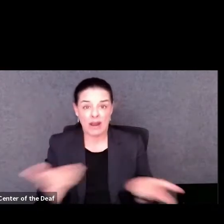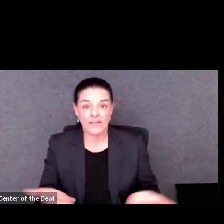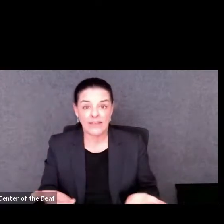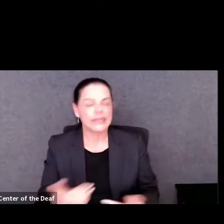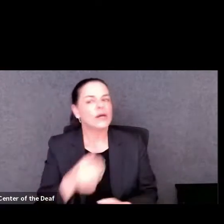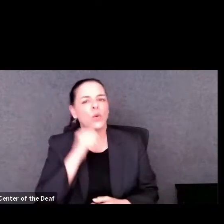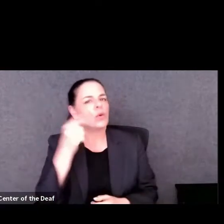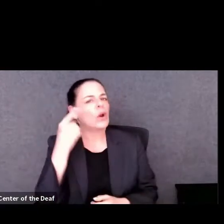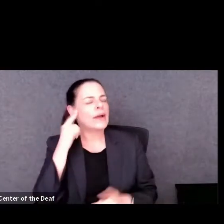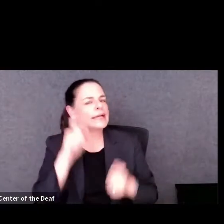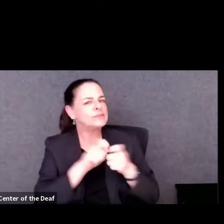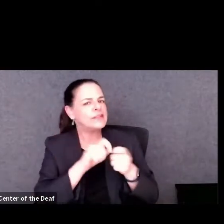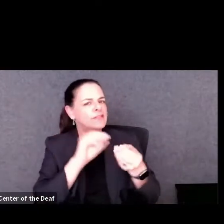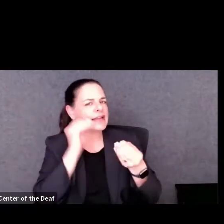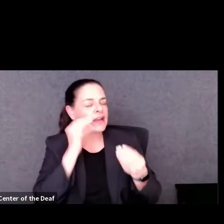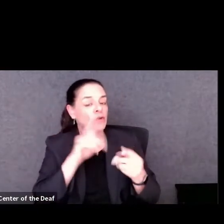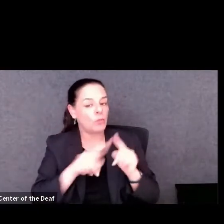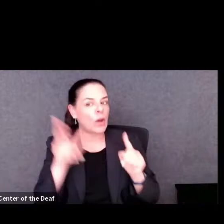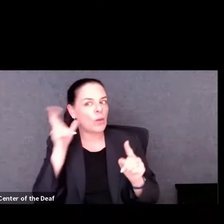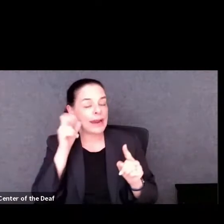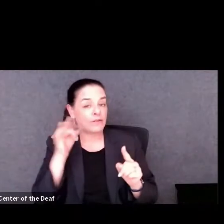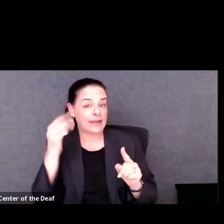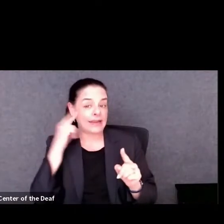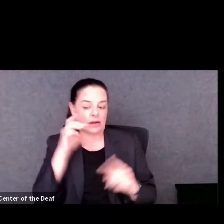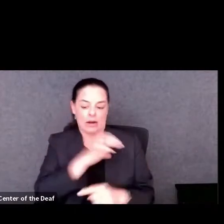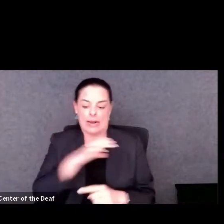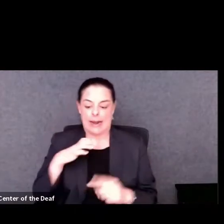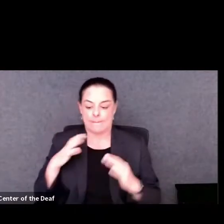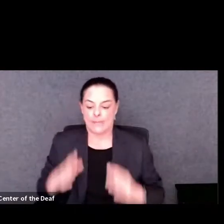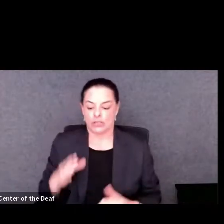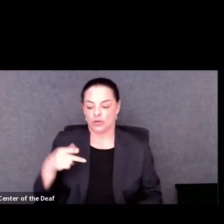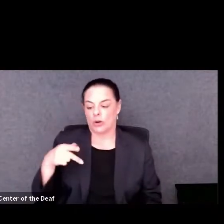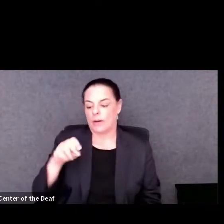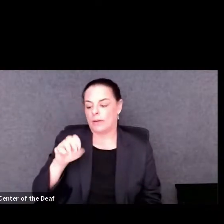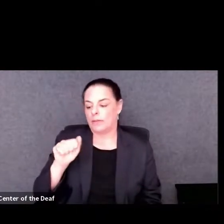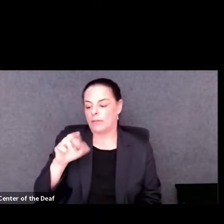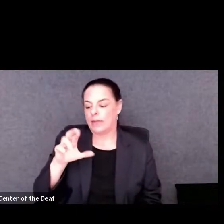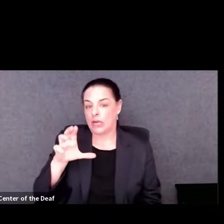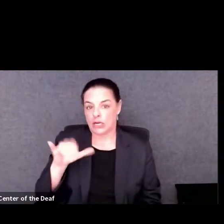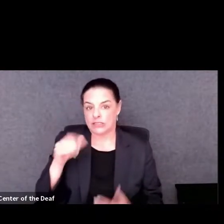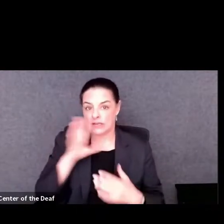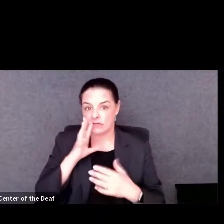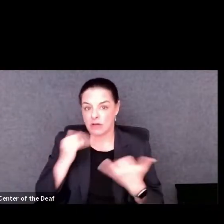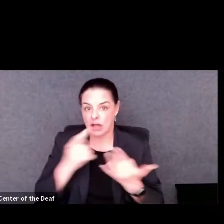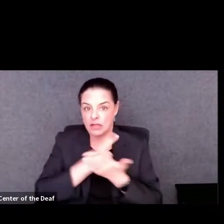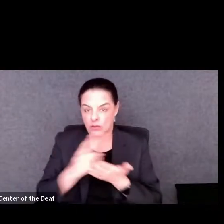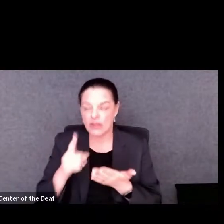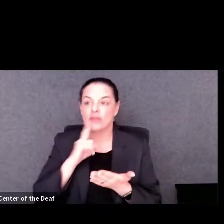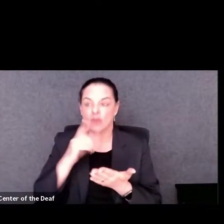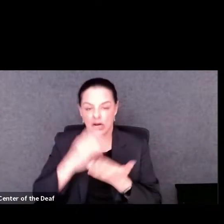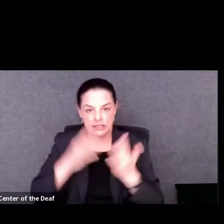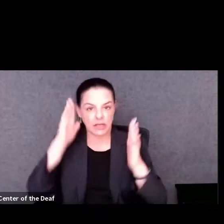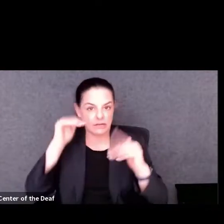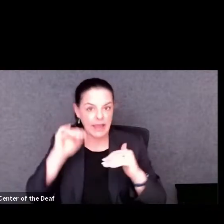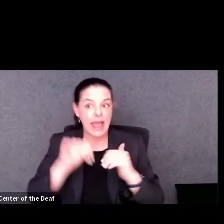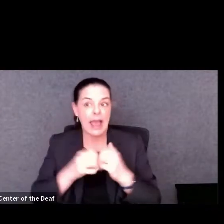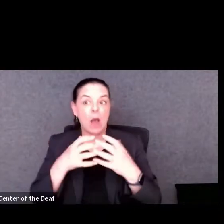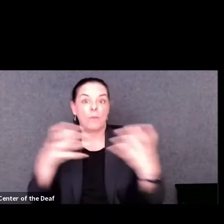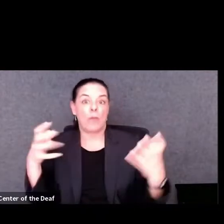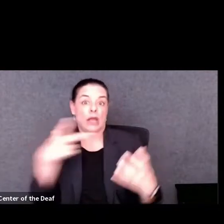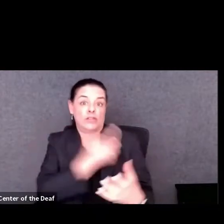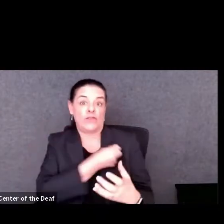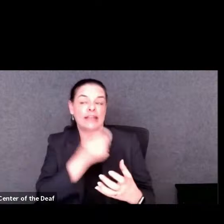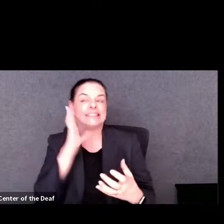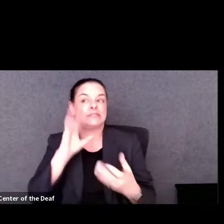but we are hearing, and if you've listened to Commissioner Piercy talk this week, there are expectations that the amount of vaccine coming into the state will